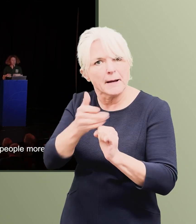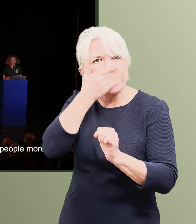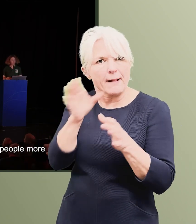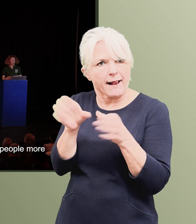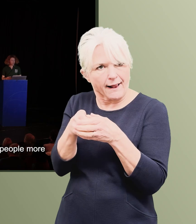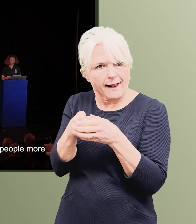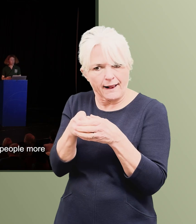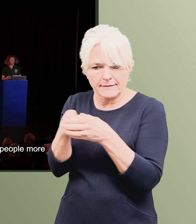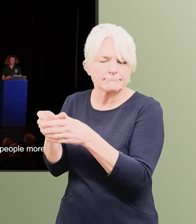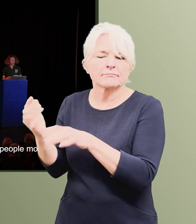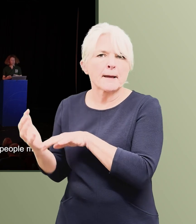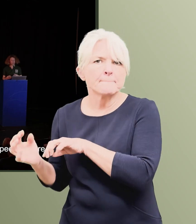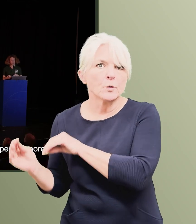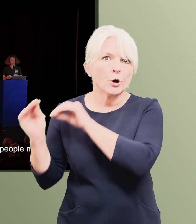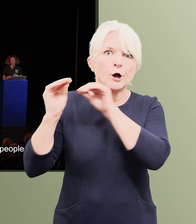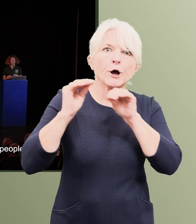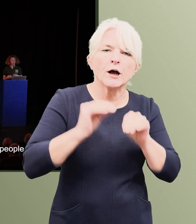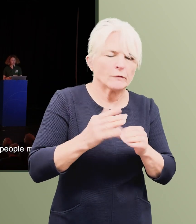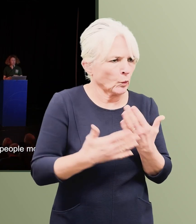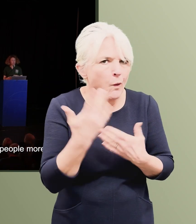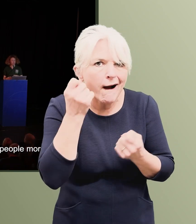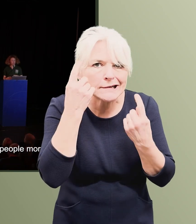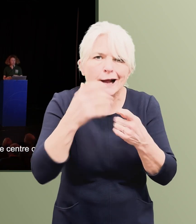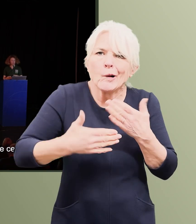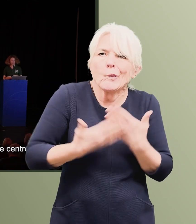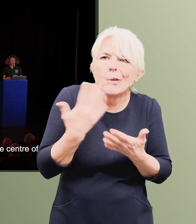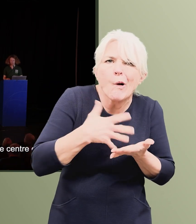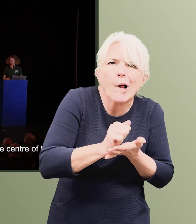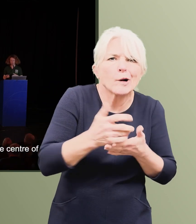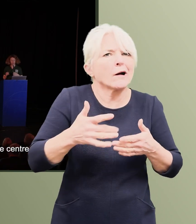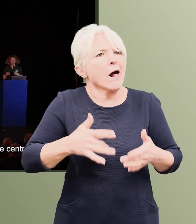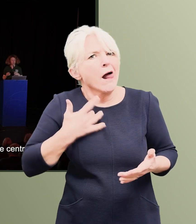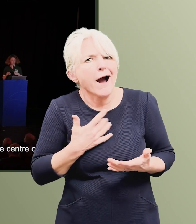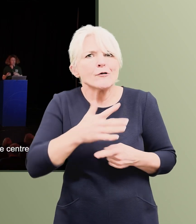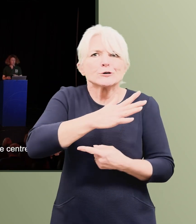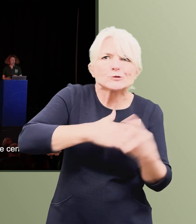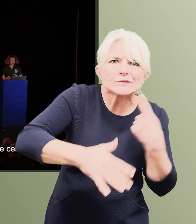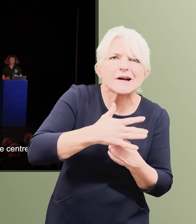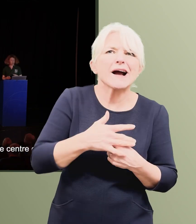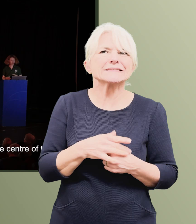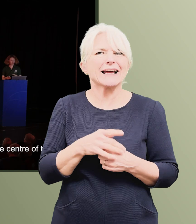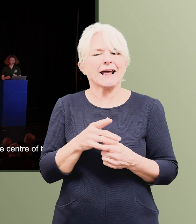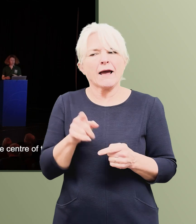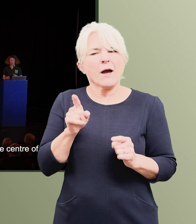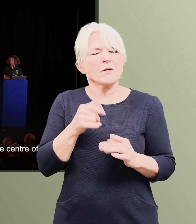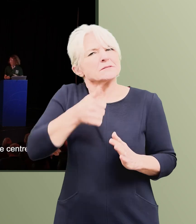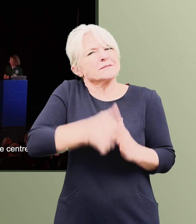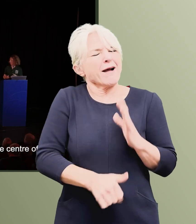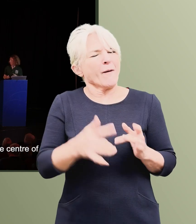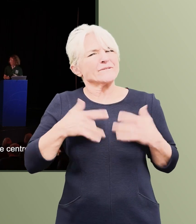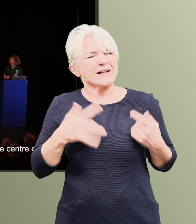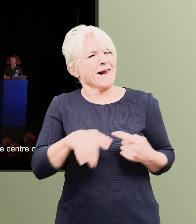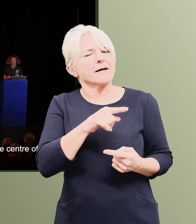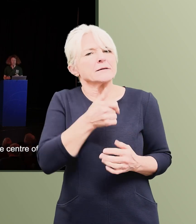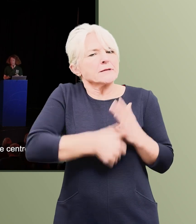start to see people more definitively within the archaeological record. We start to see individuals more,